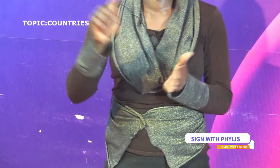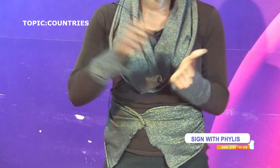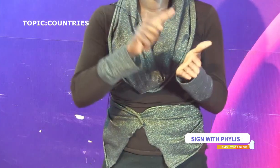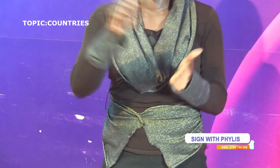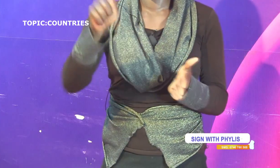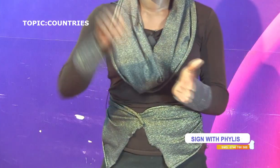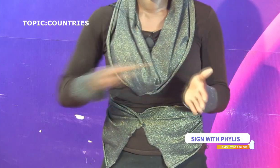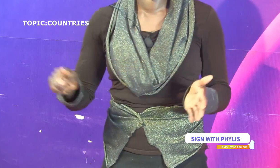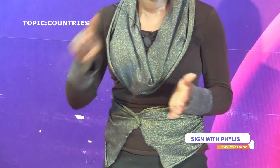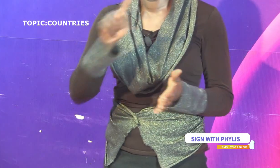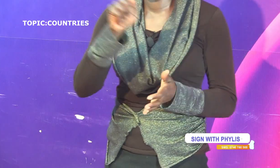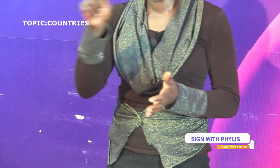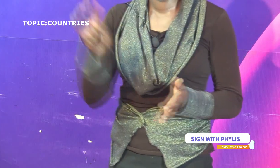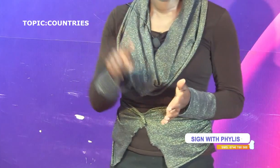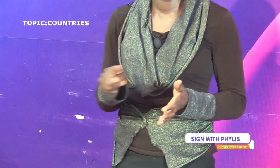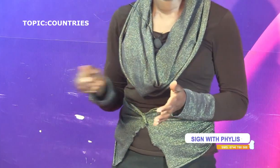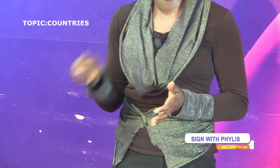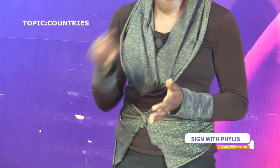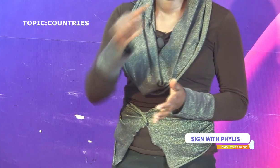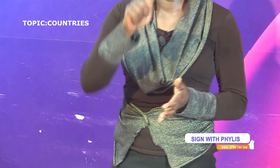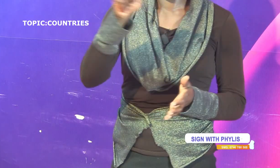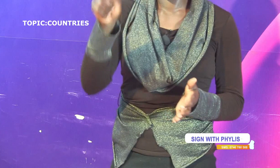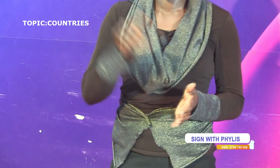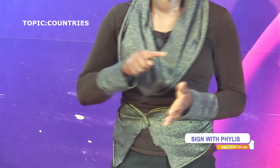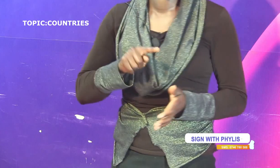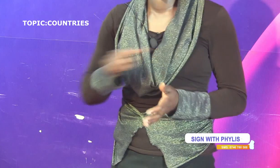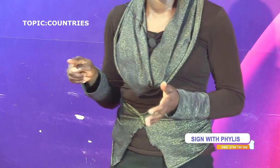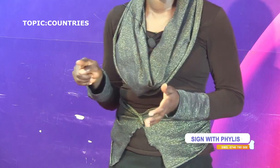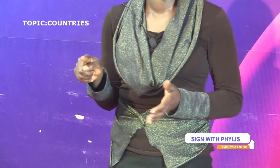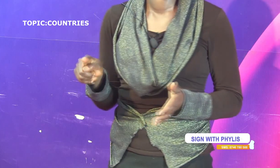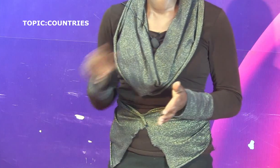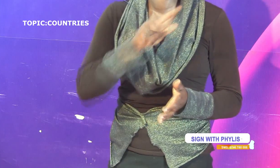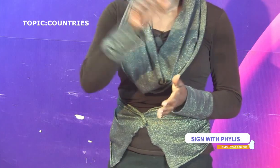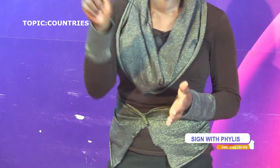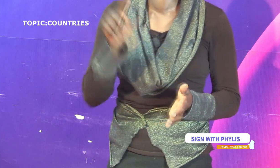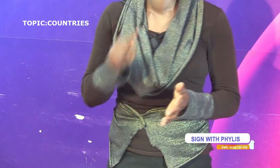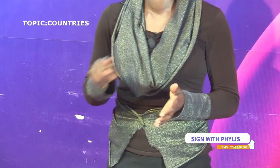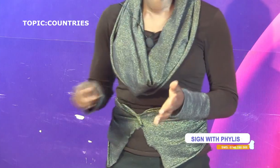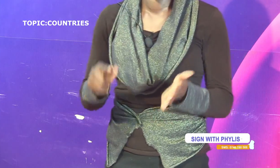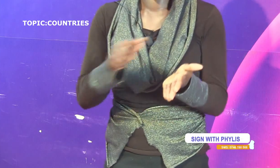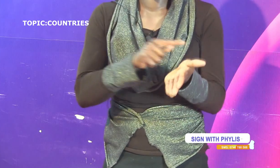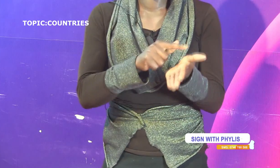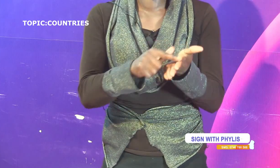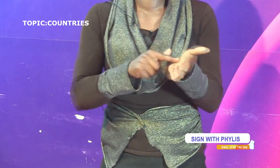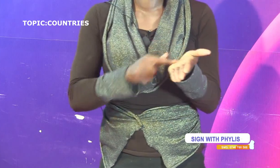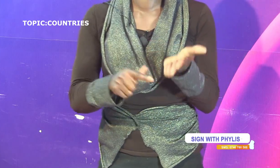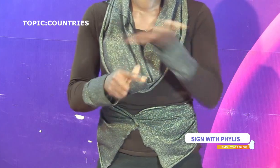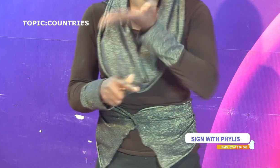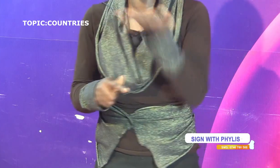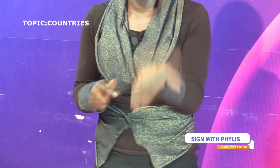letter Z on alphabets, we just draw the letter Z. So using the letter Z, you are making drawing on the palm, the